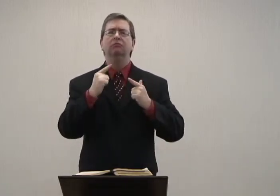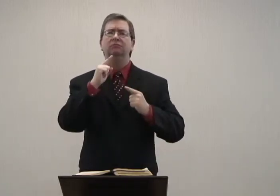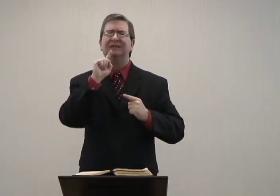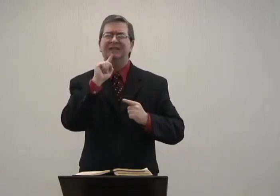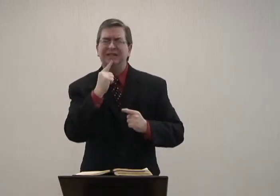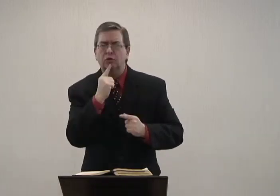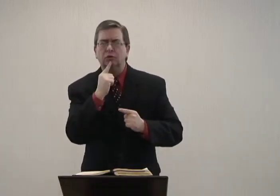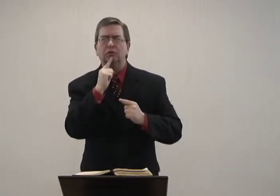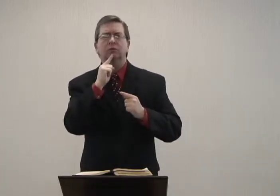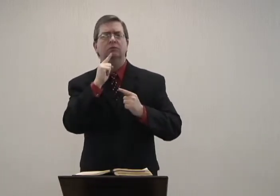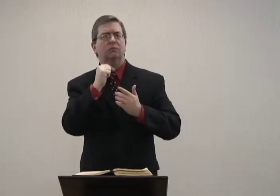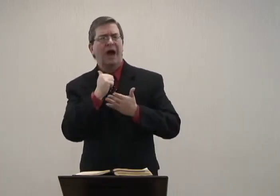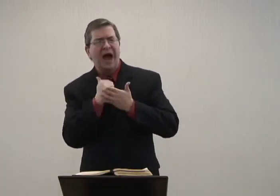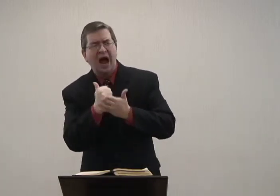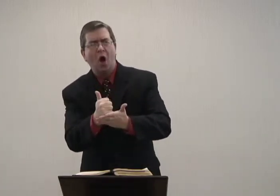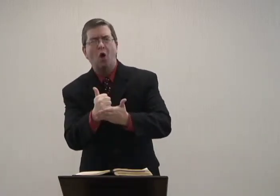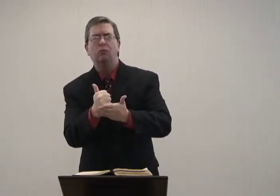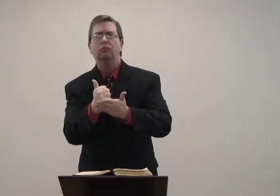and morals in life.